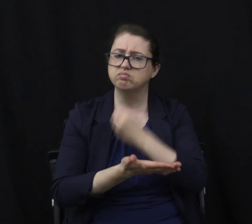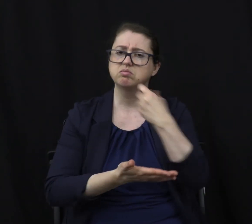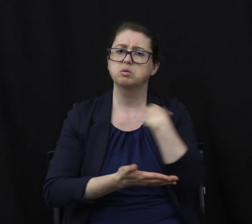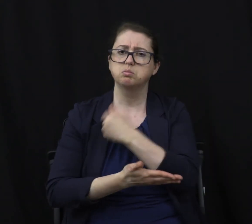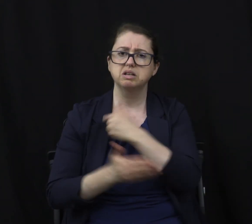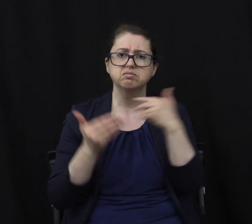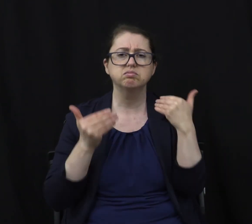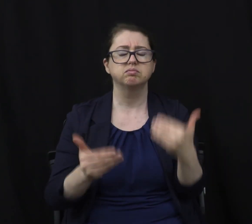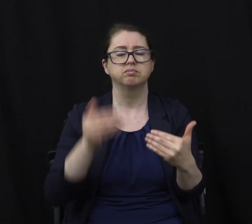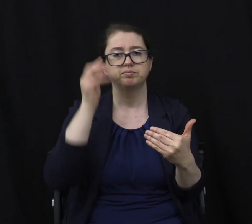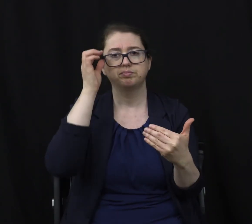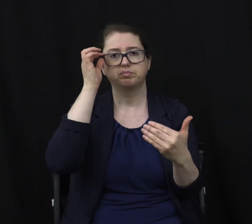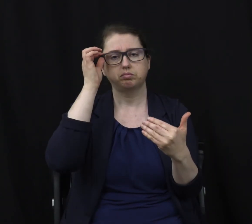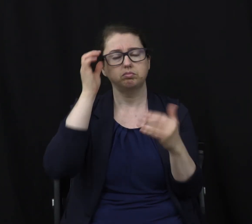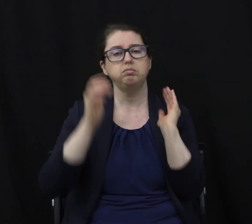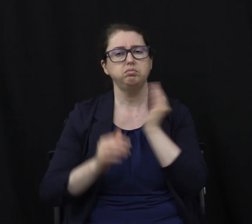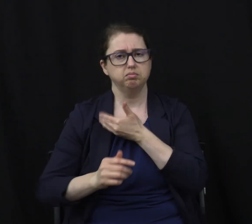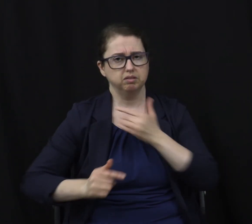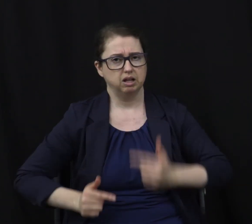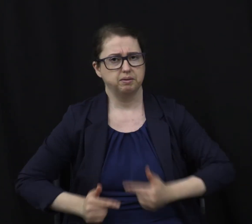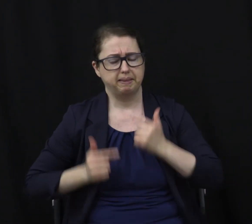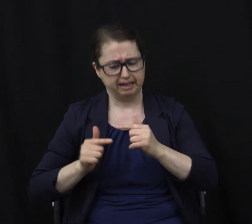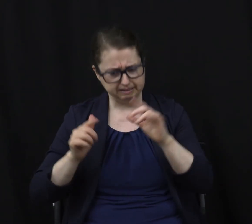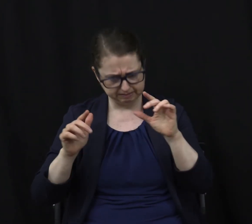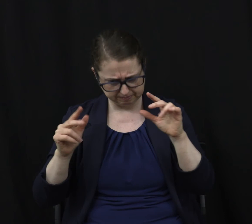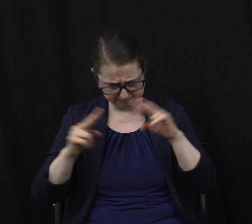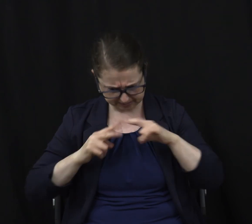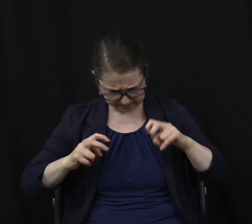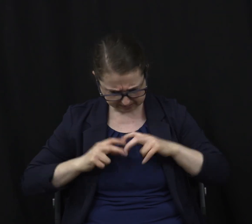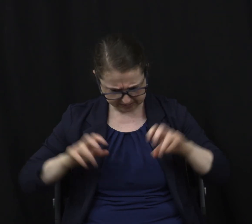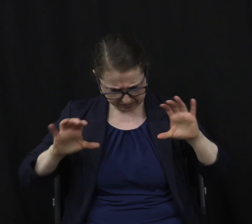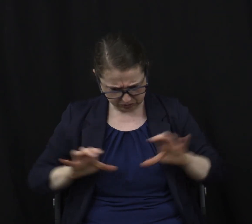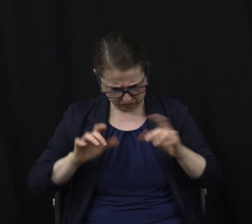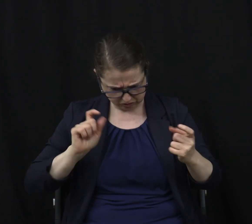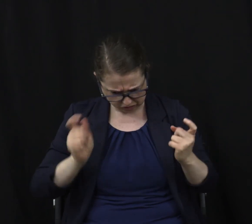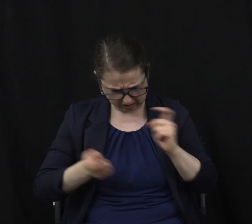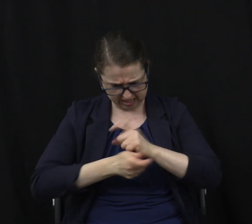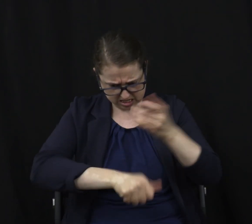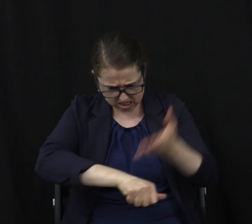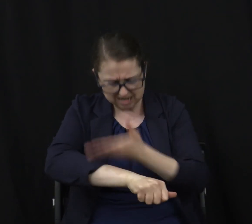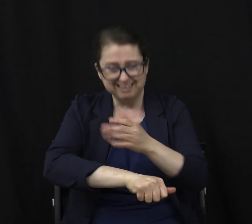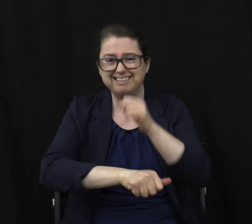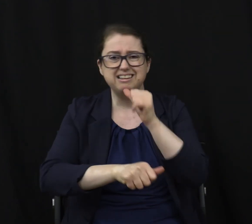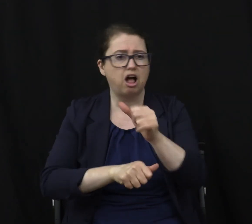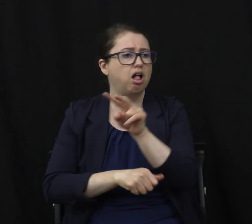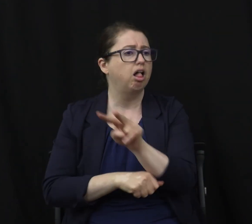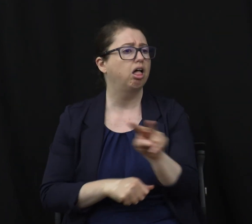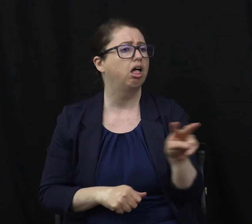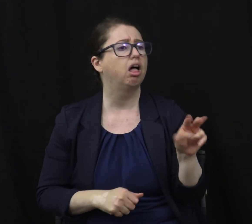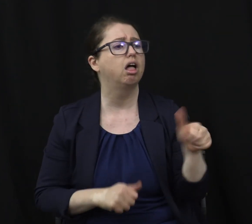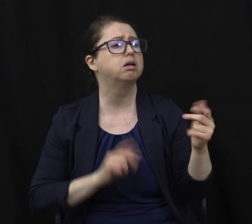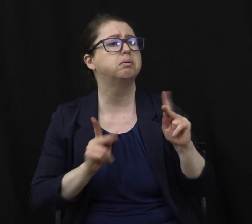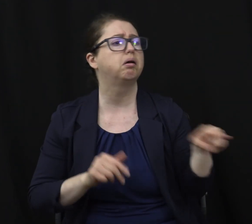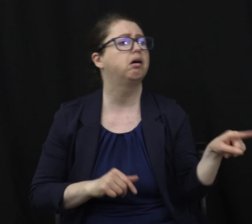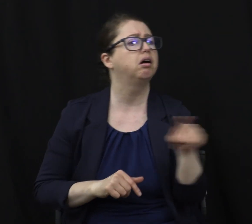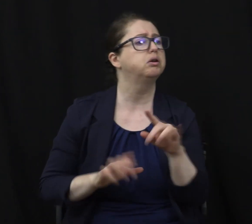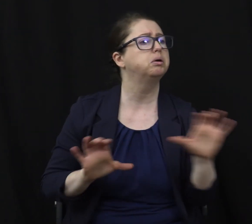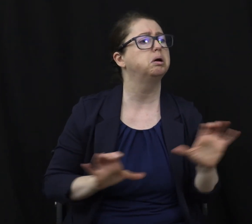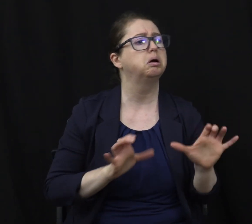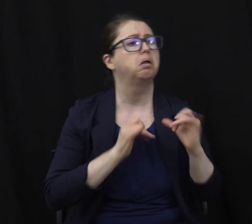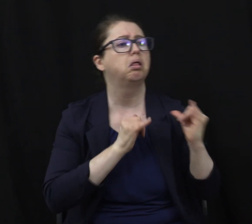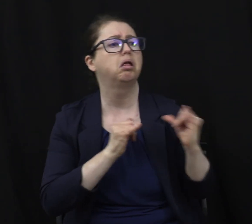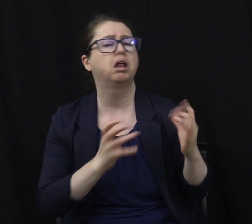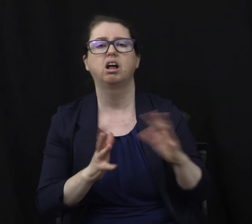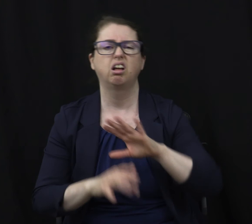lives and stop looking at what everybody else is doing. As you listen to each presentation, you're going